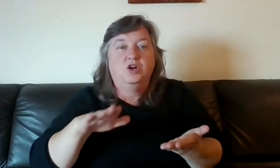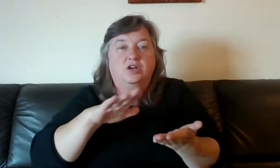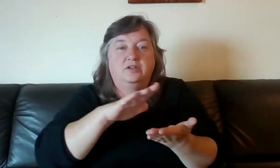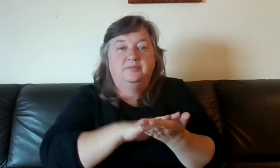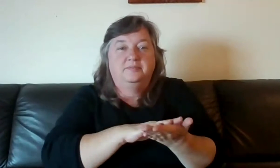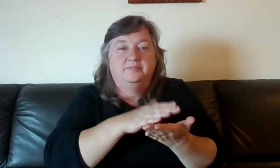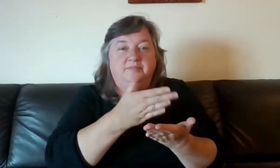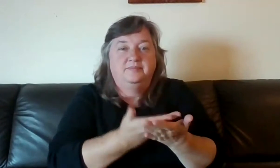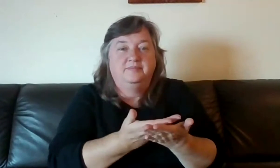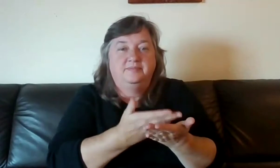Cook.